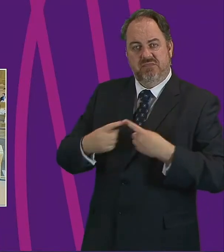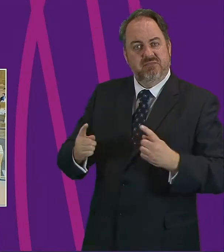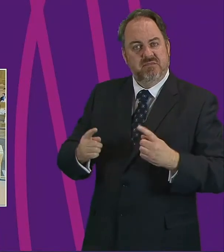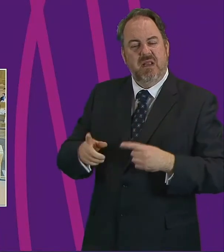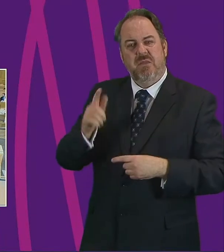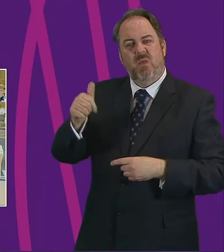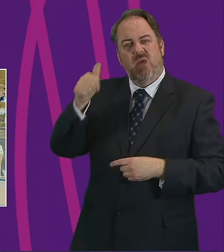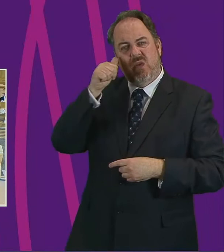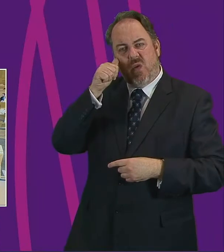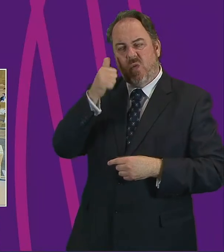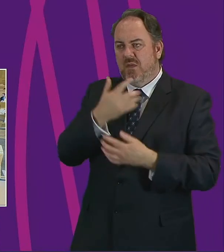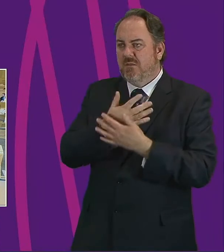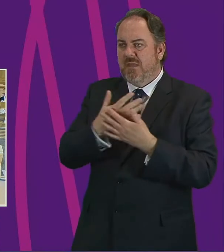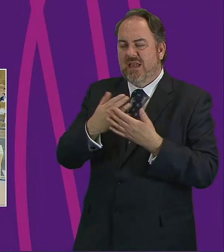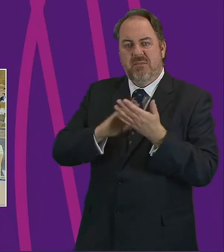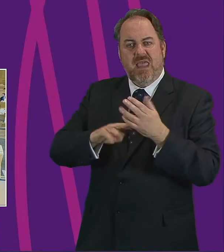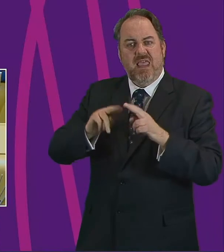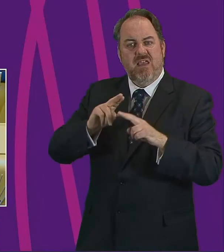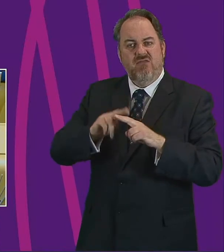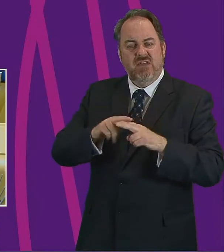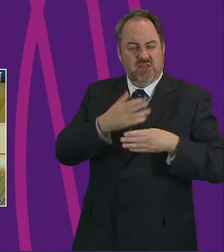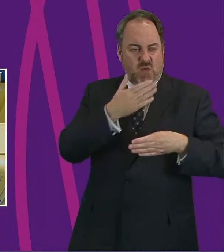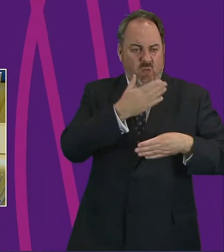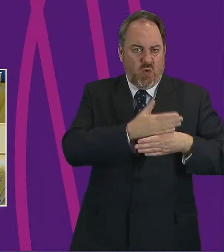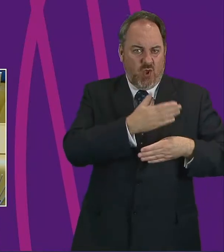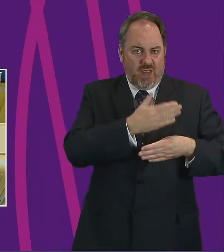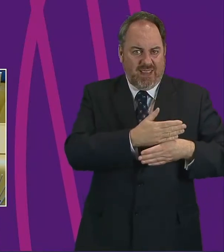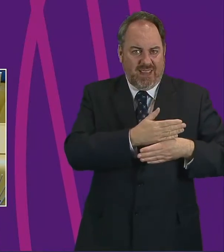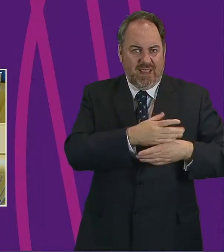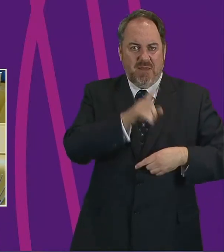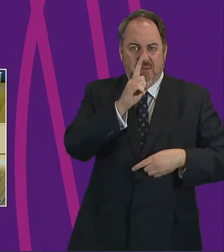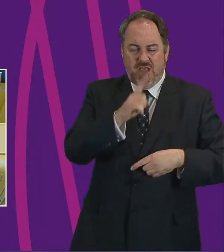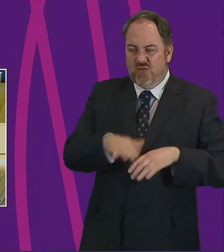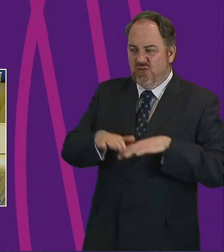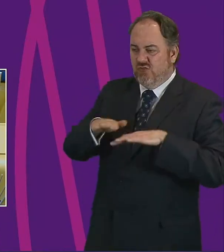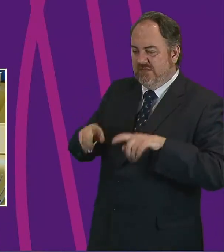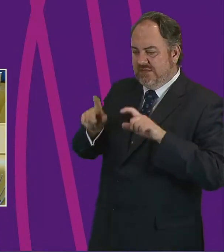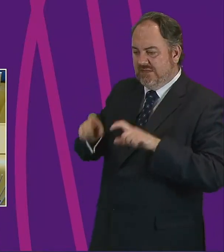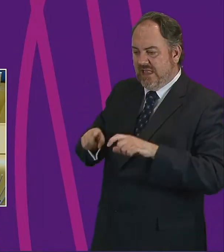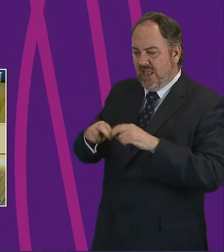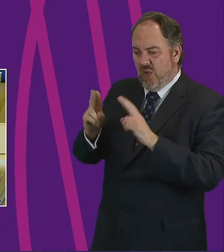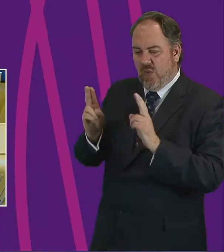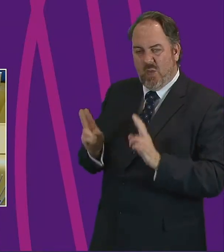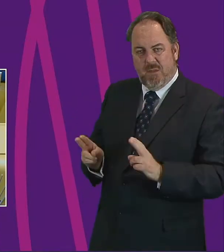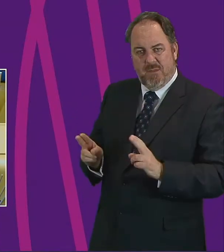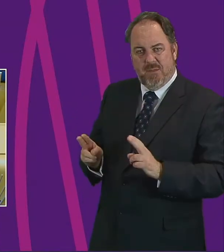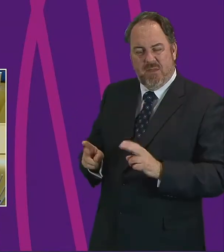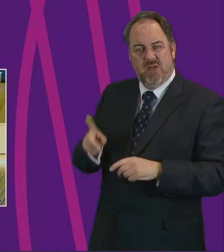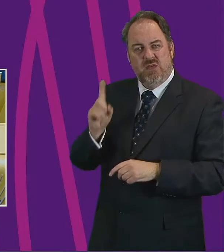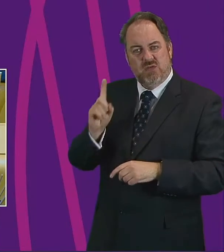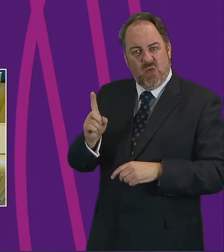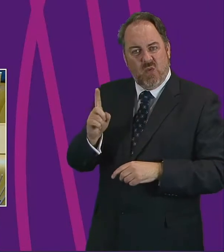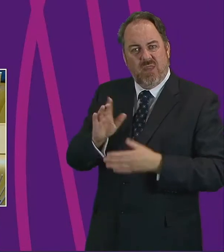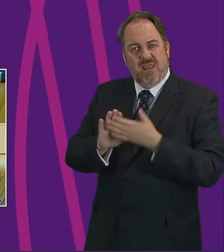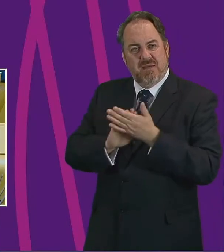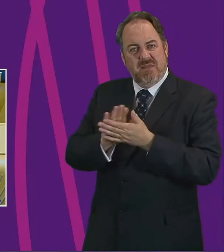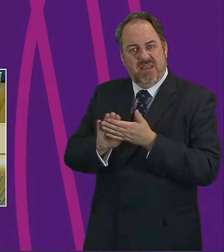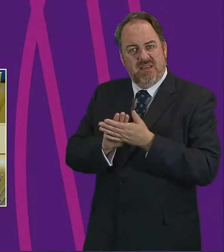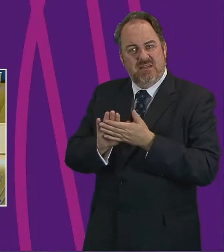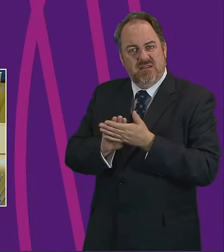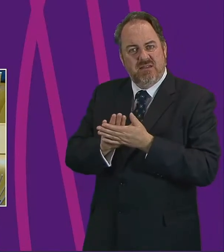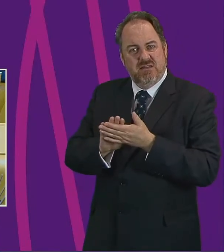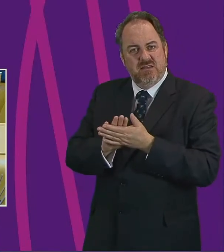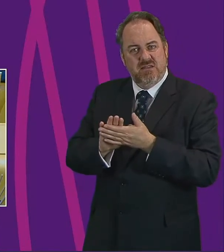parents who are working if their children are at home, will this mean that children of people in work are more likely to be expected to attend school